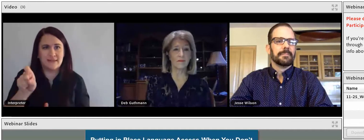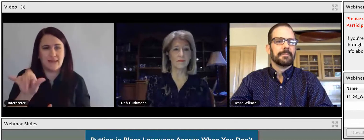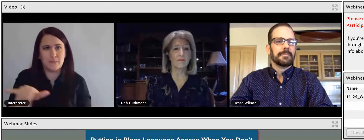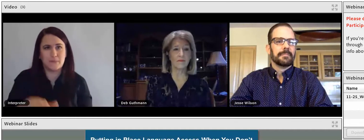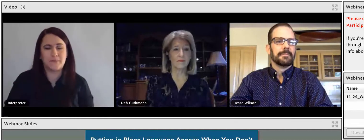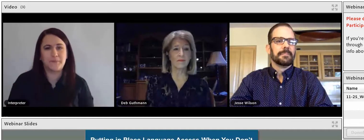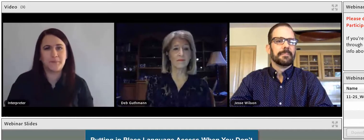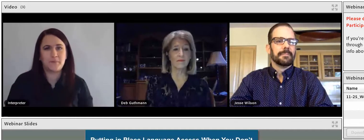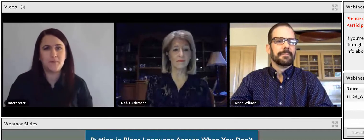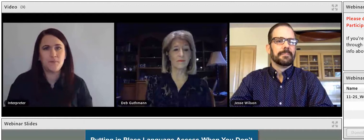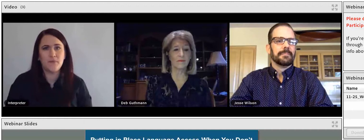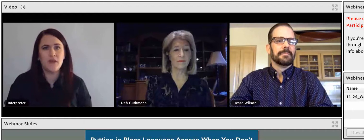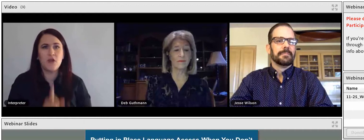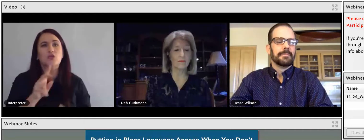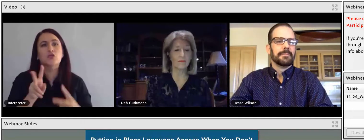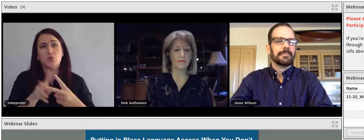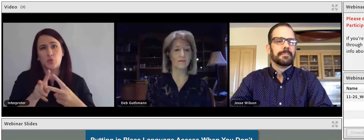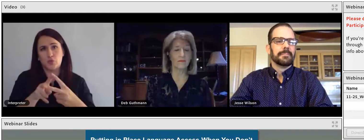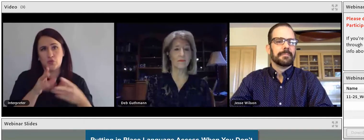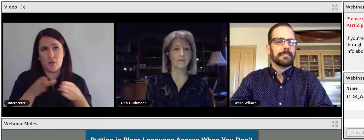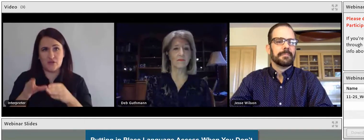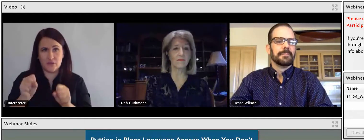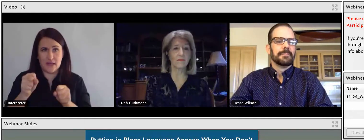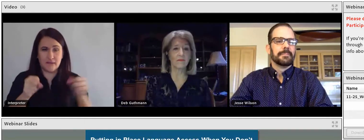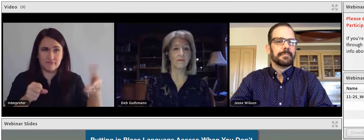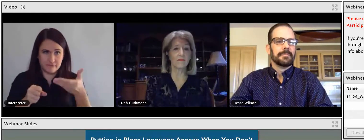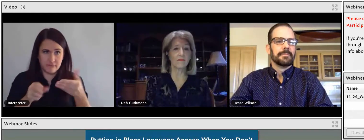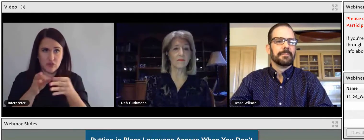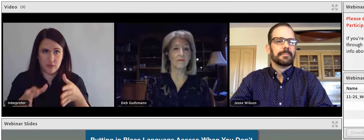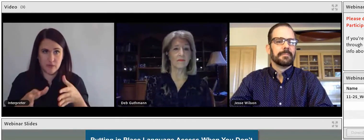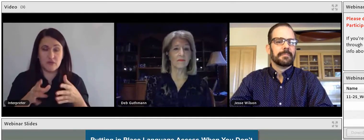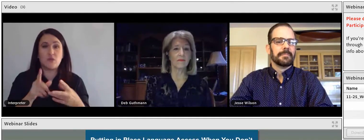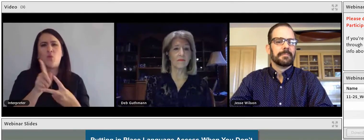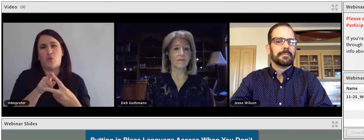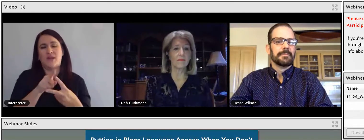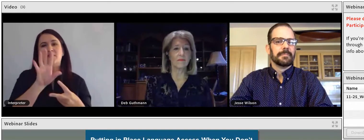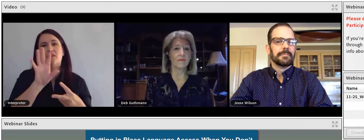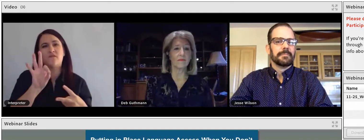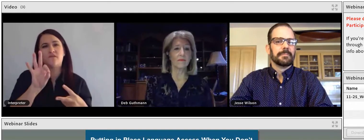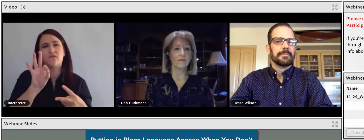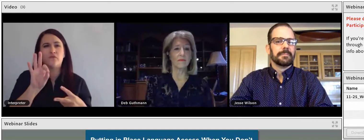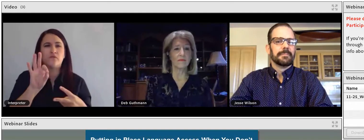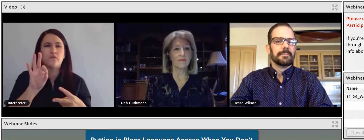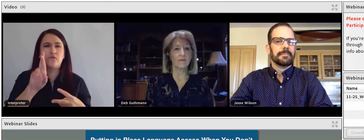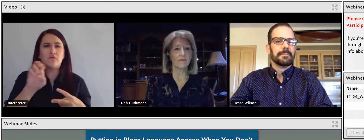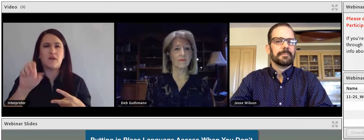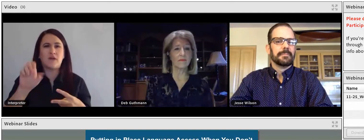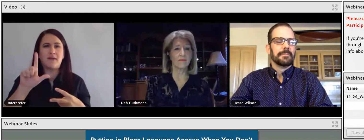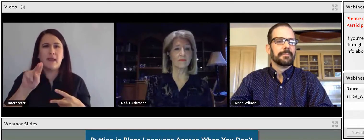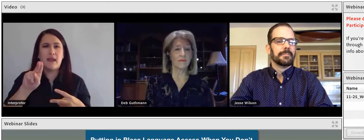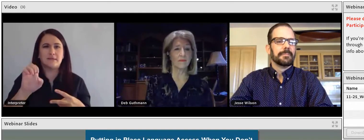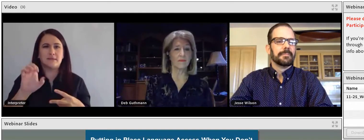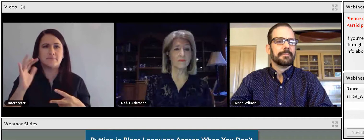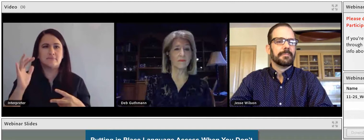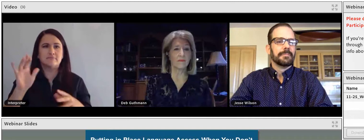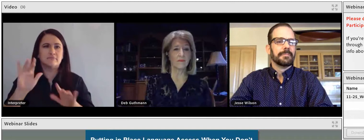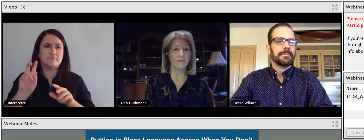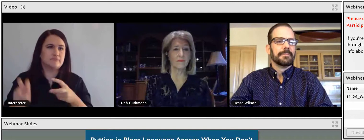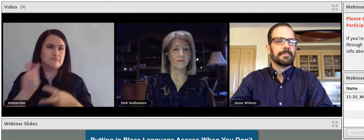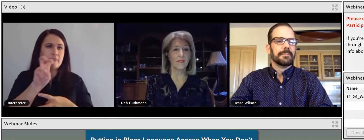There's 2 primary ways that you can get interpreters. One is through freelance, which means they individually contract, and the second would be